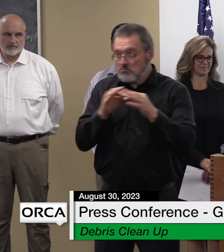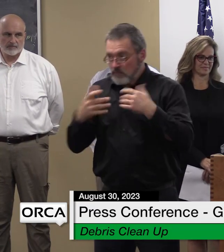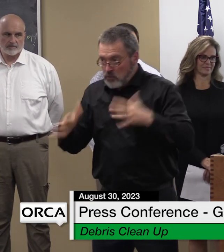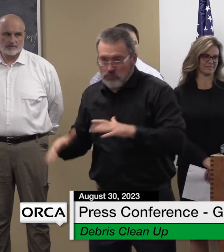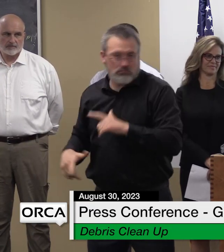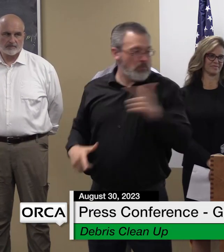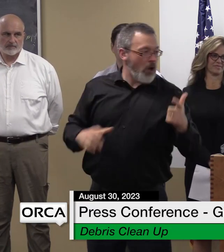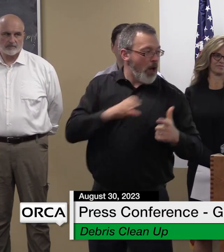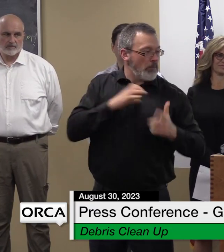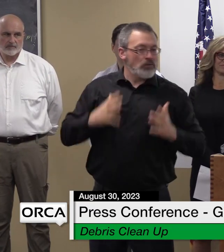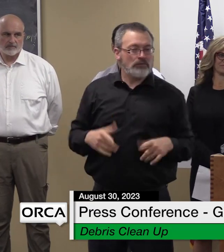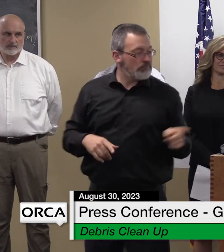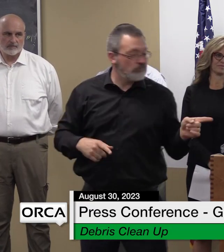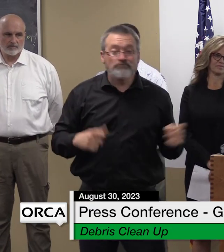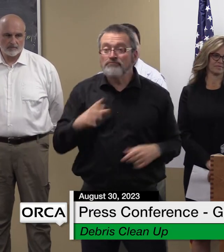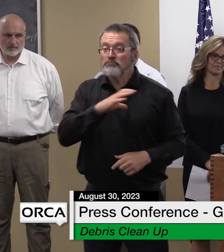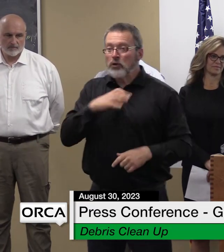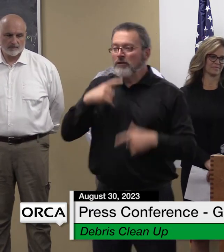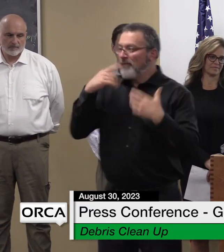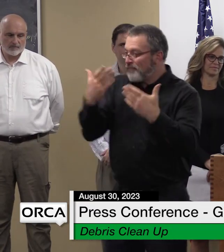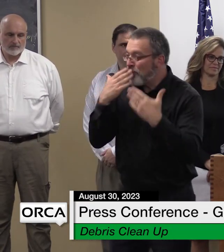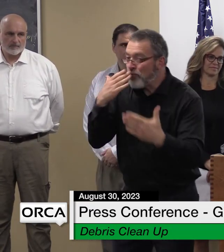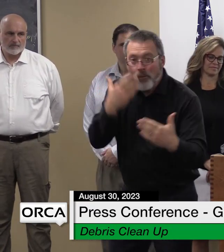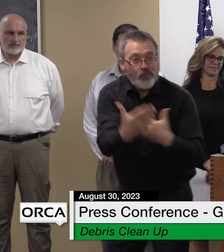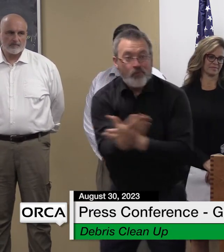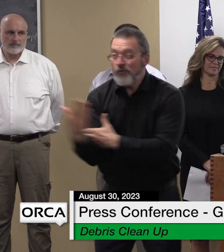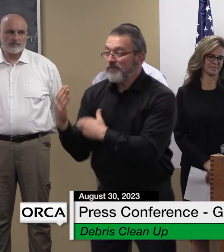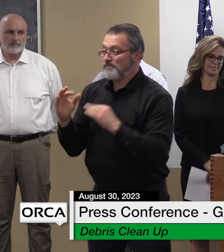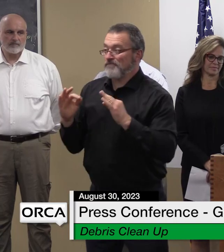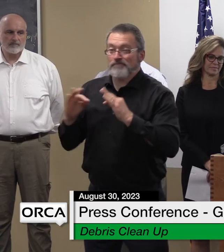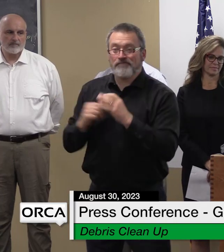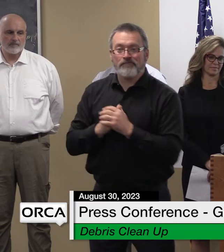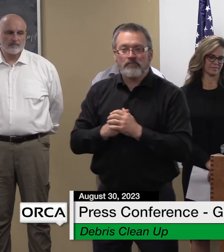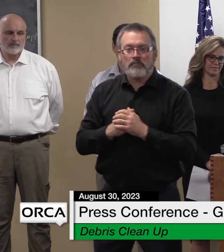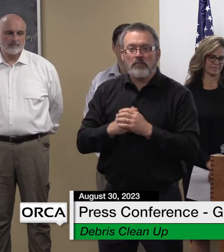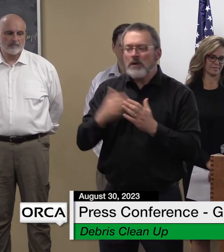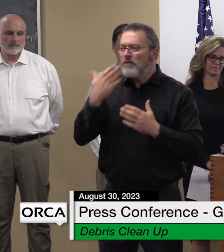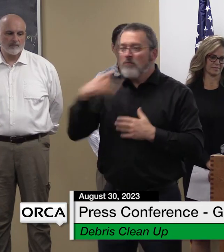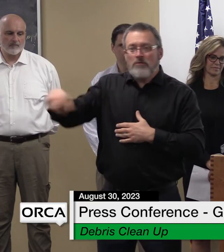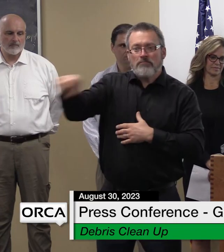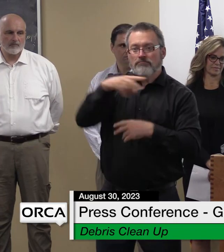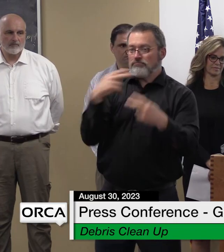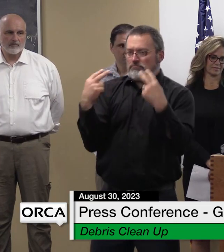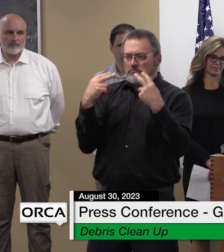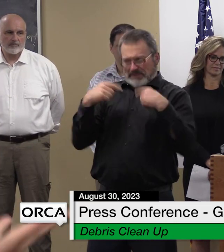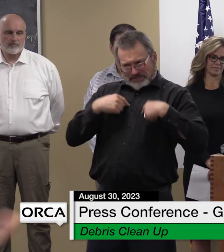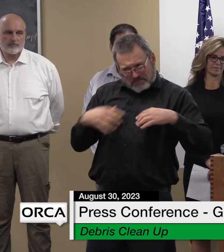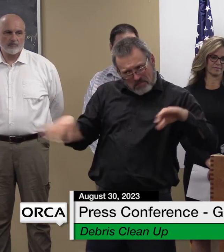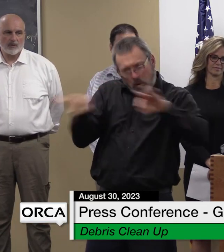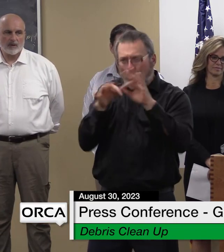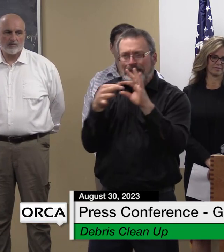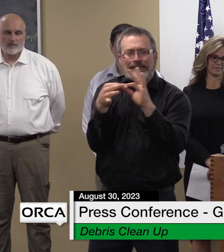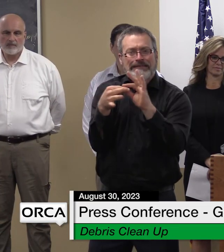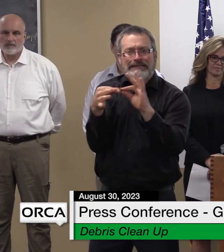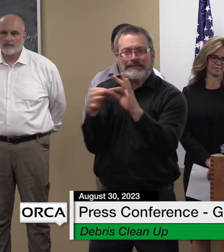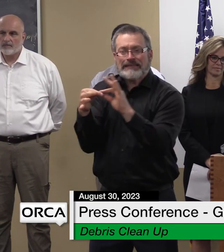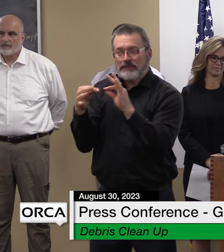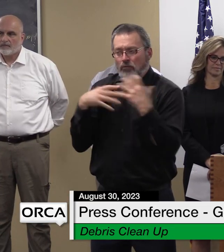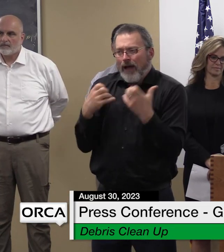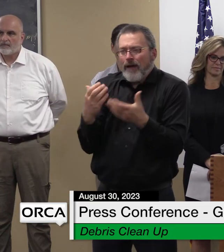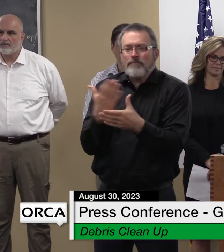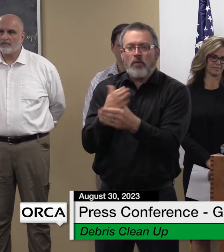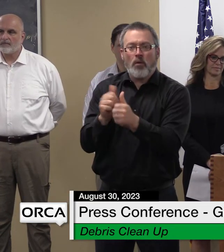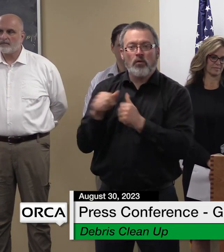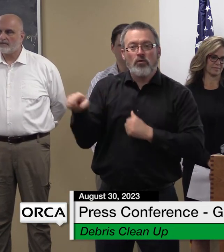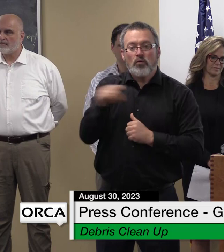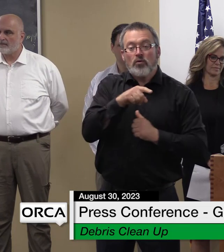Thank you, Governor, and good morning to all of you. Thank you for being here to help us get important information out to the public. My remarks will focus